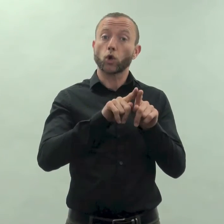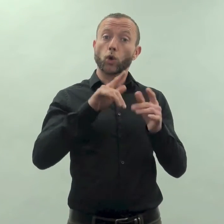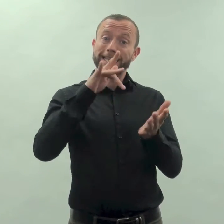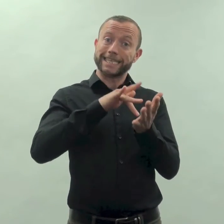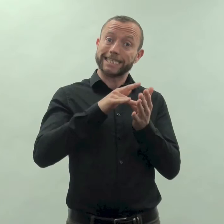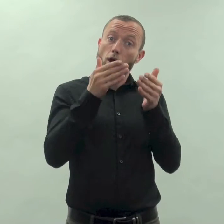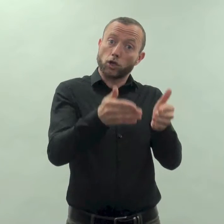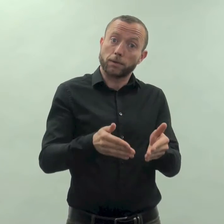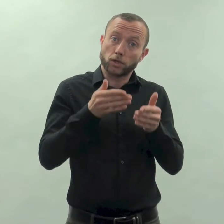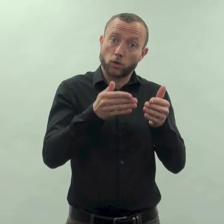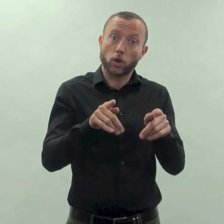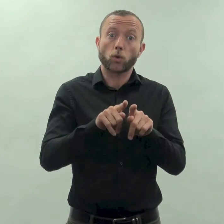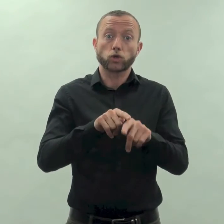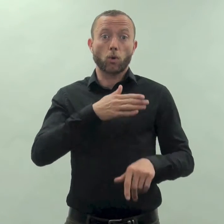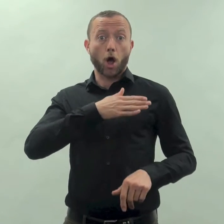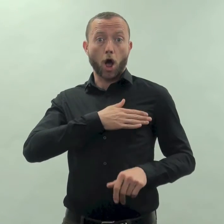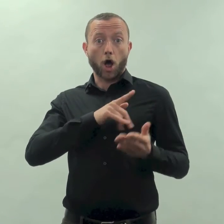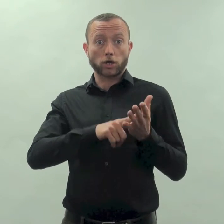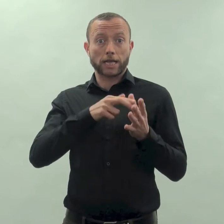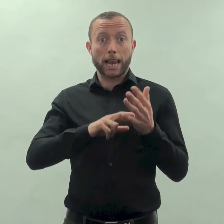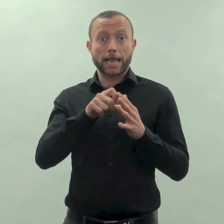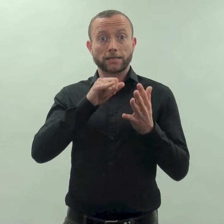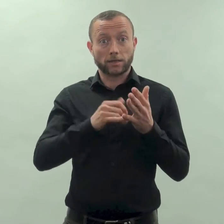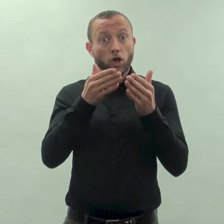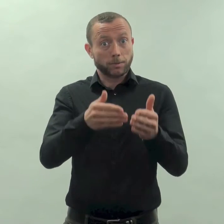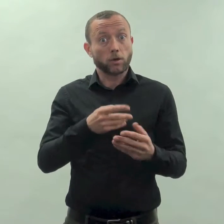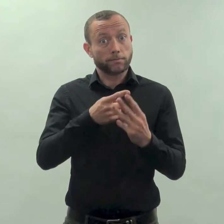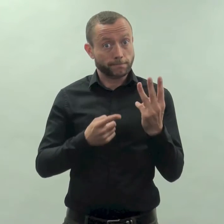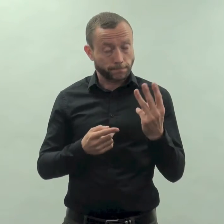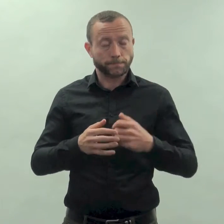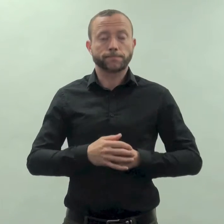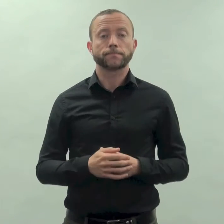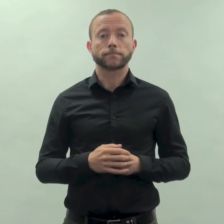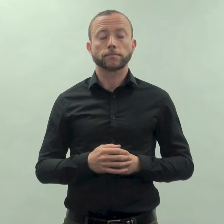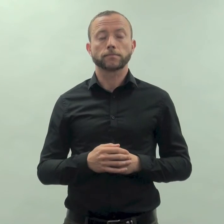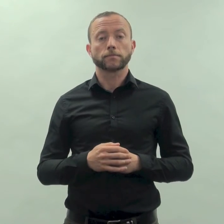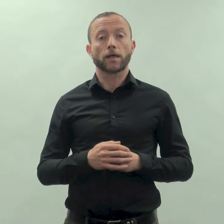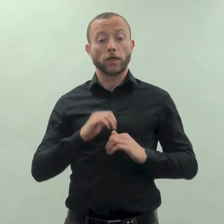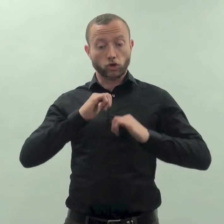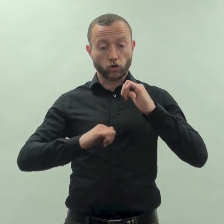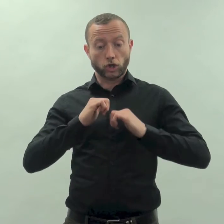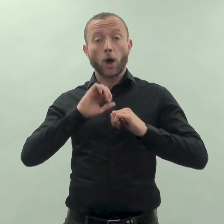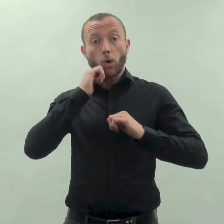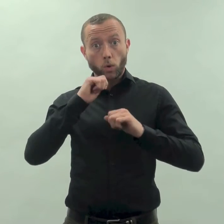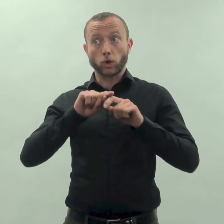City Hospital and Heartlands Hospital. It will also be made available to Birmingham and